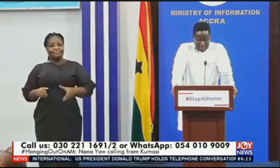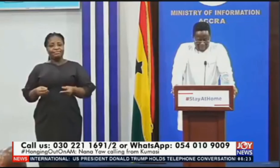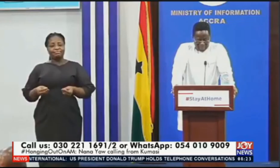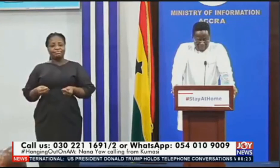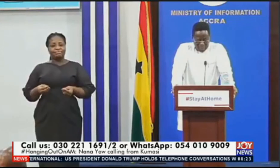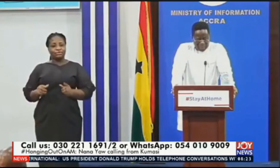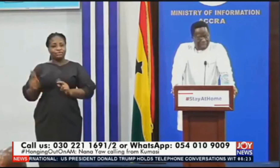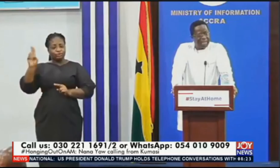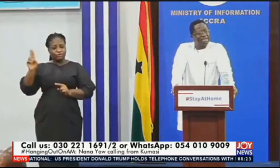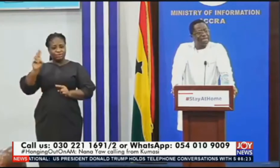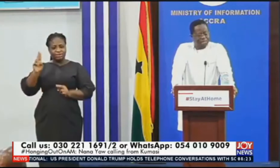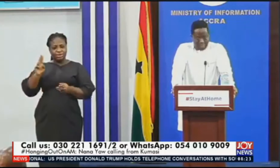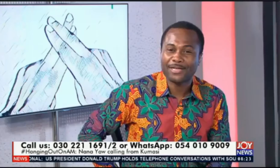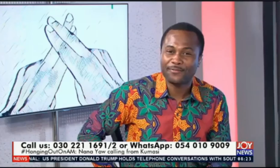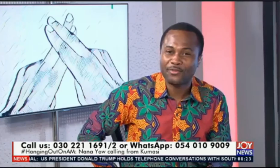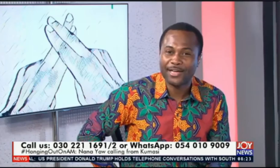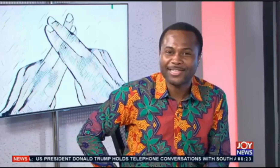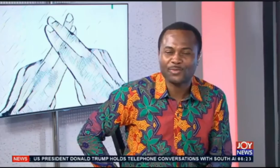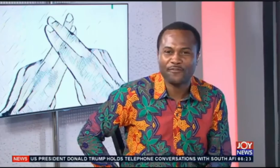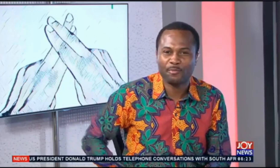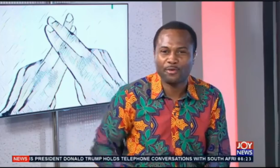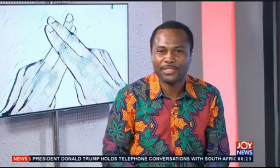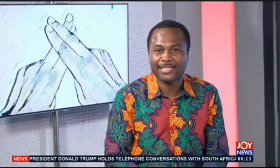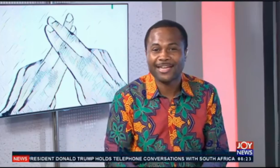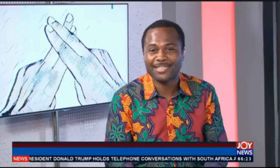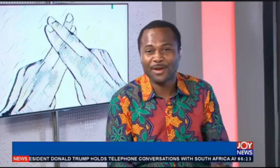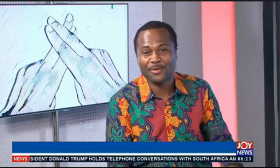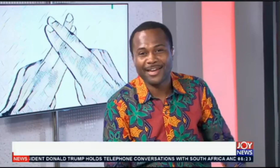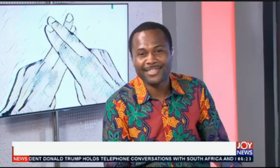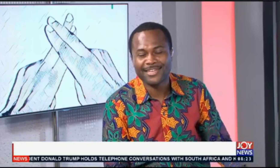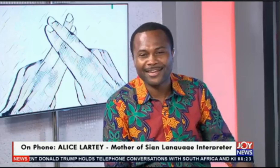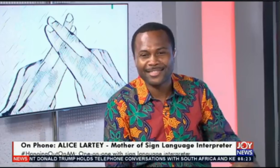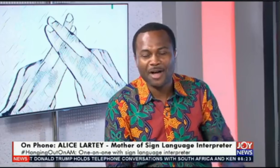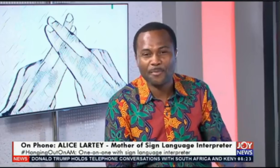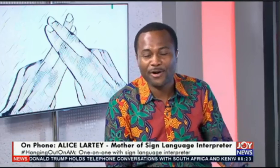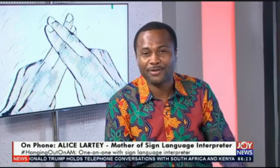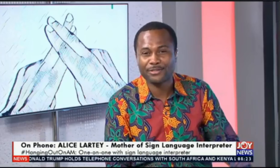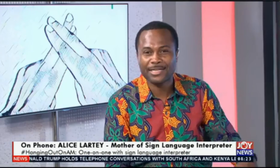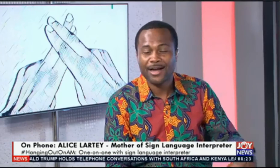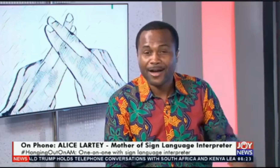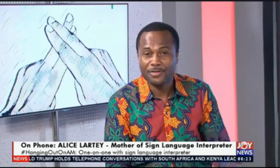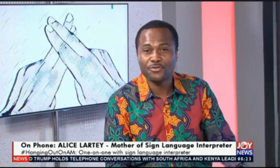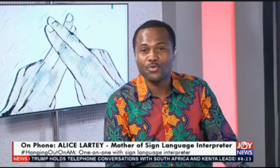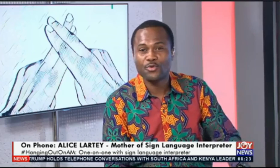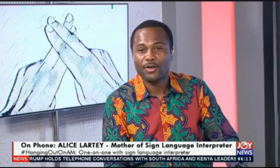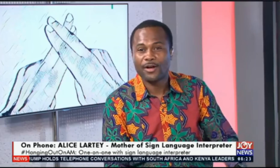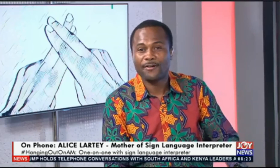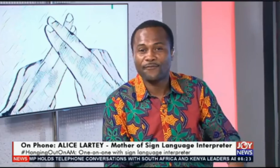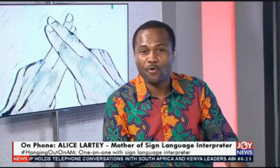Well, thank you, Nana. And it's we'll go back to the phone lines. We've brought Auntie Alice back on the line. Auntie Alice, how proud are